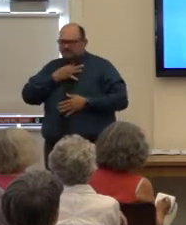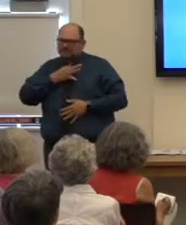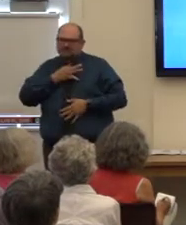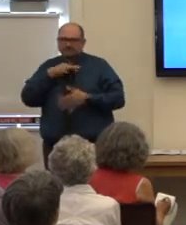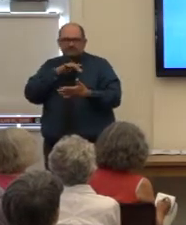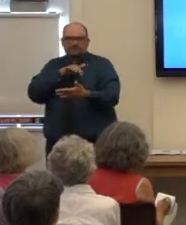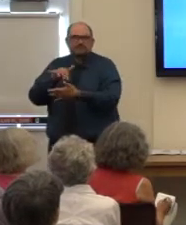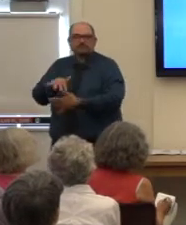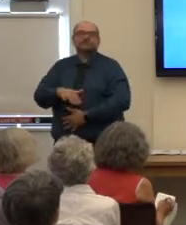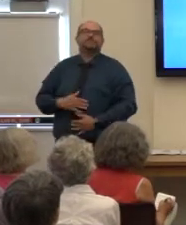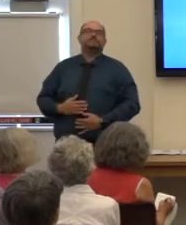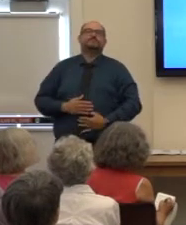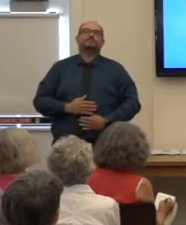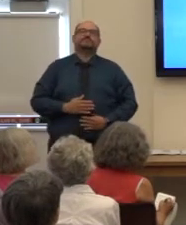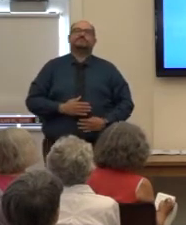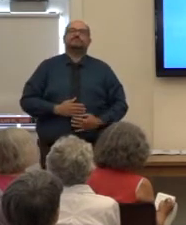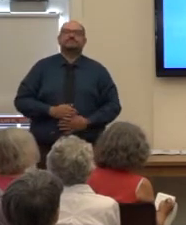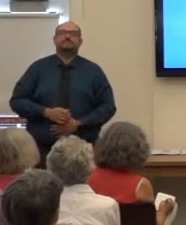But also,